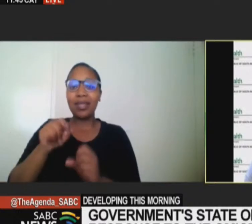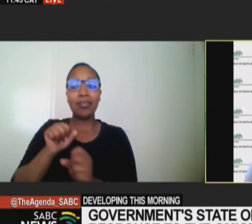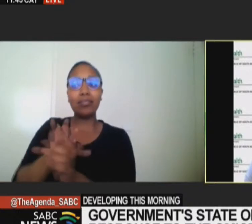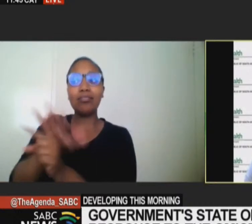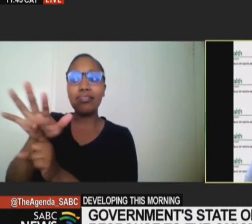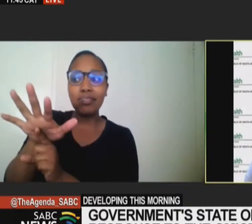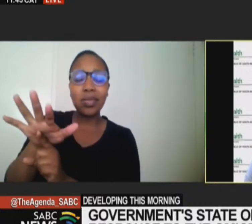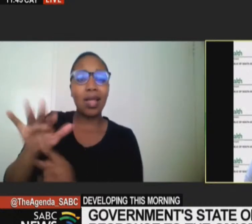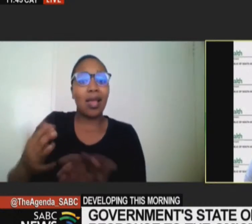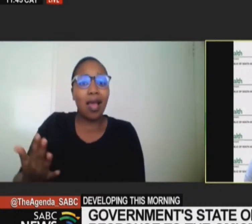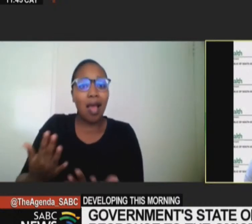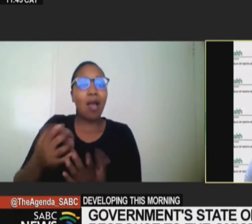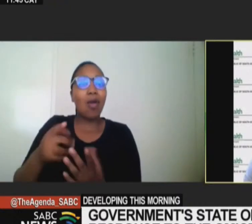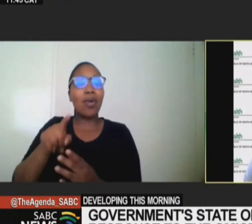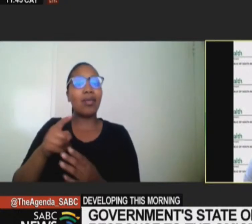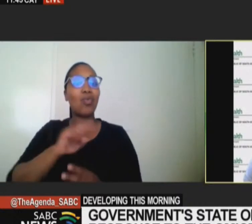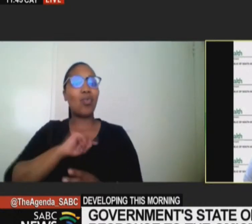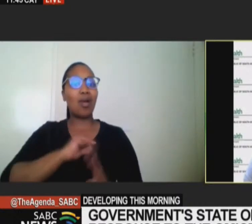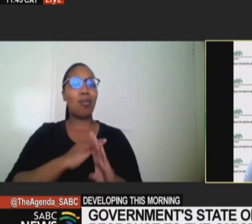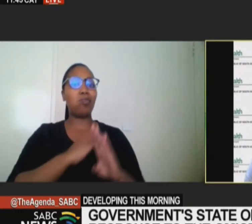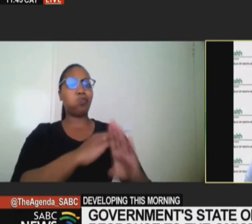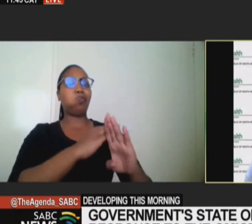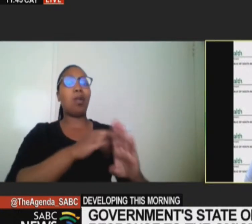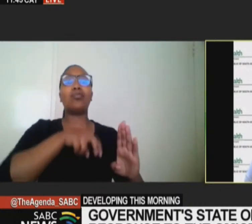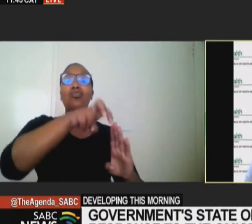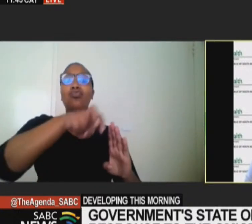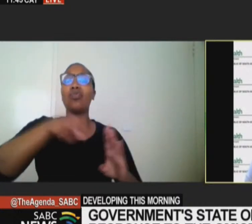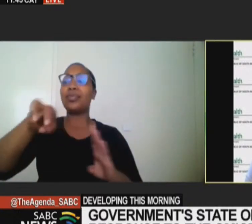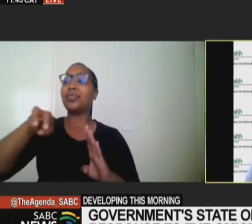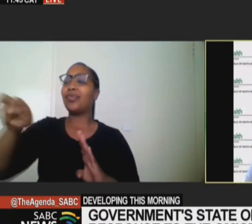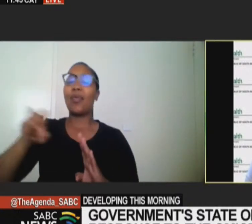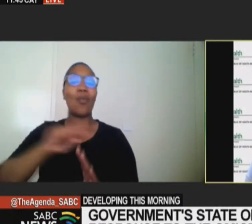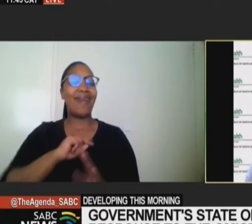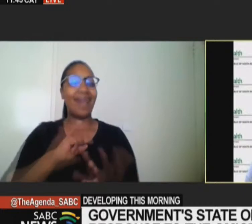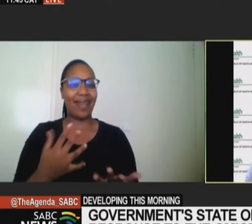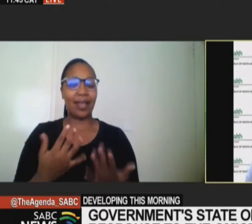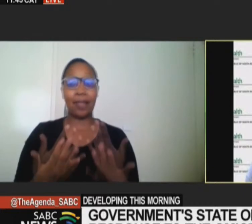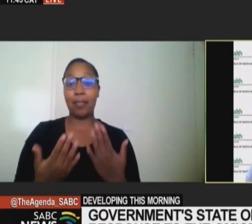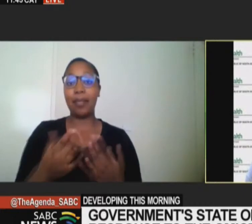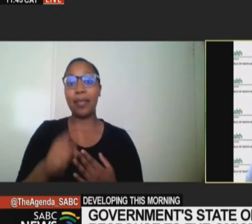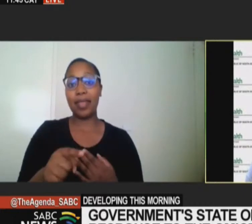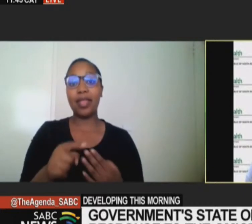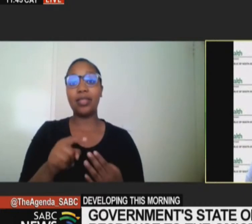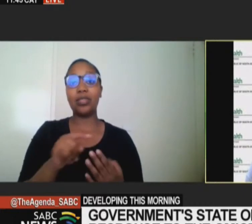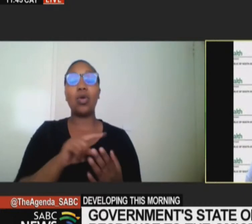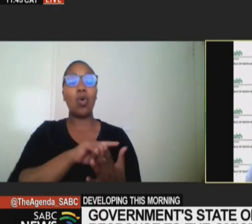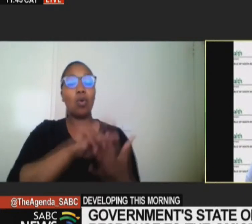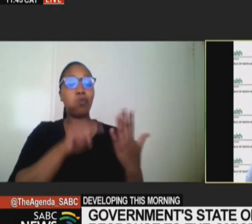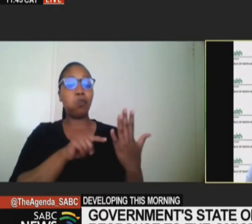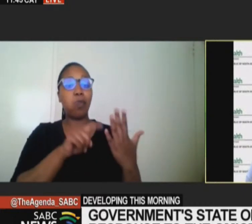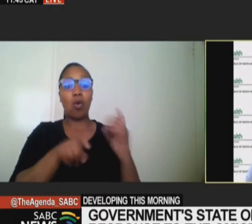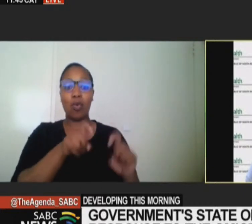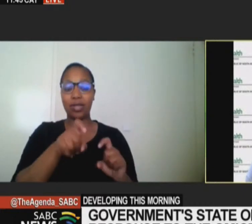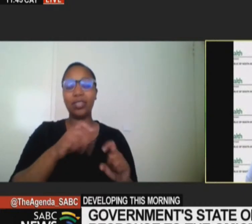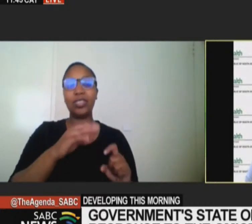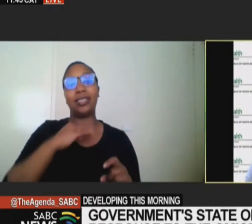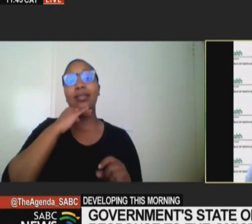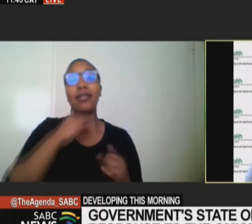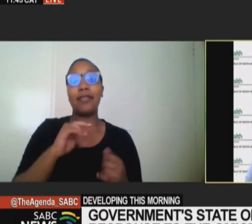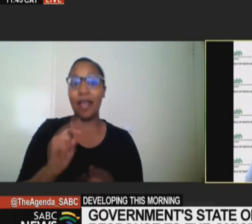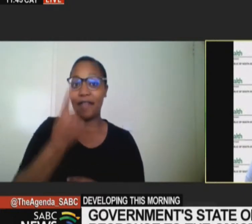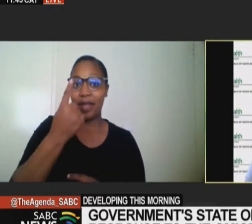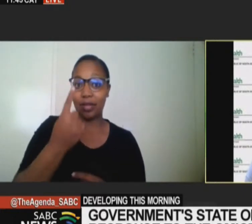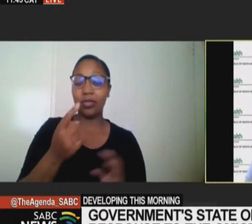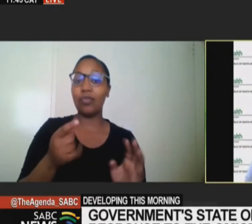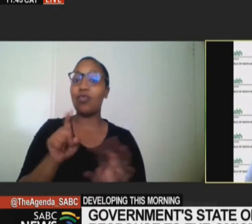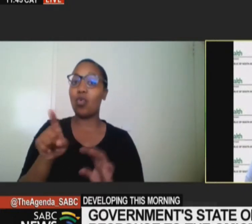cause of travel bans. I think I can take this batch of questions. I think they're more than enough for the panelists